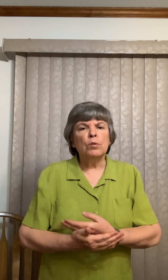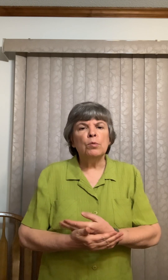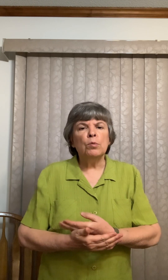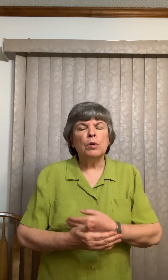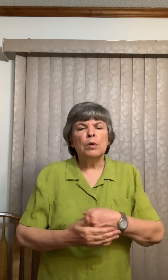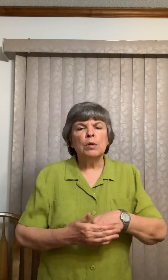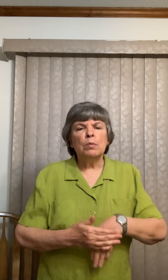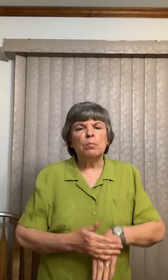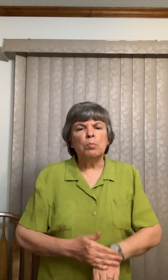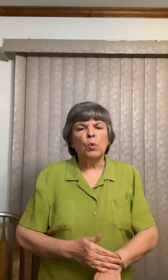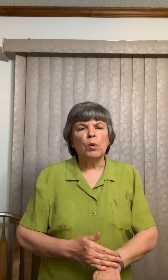new born.